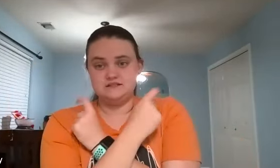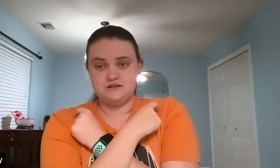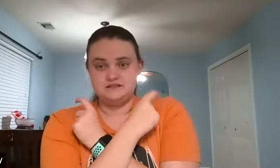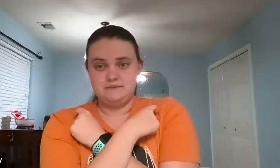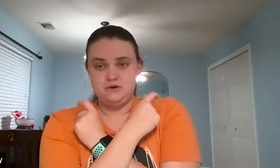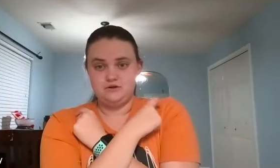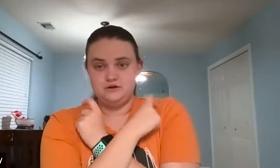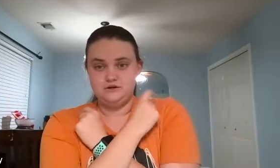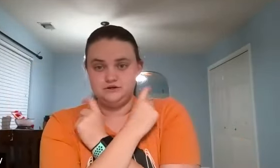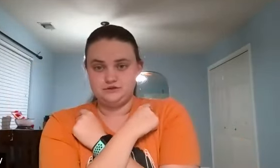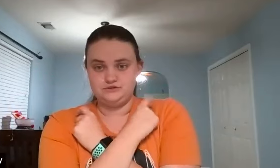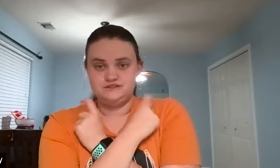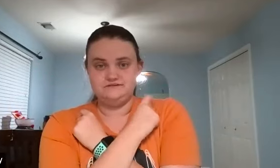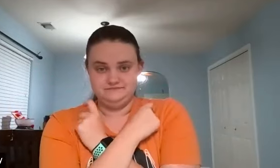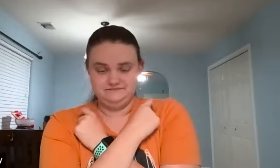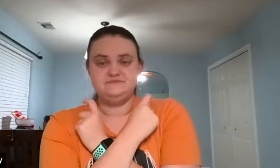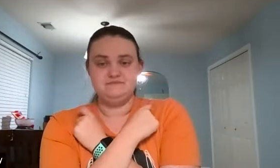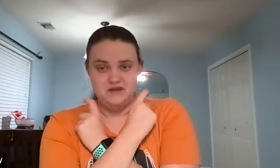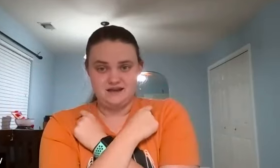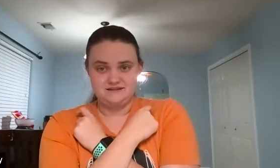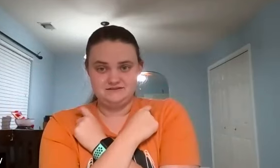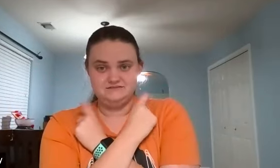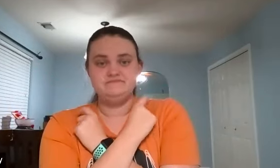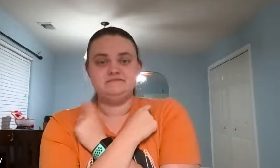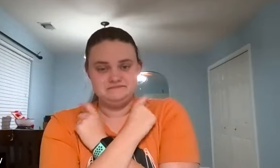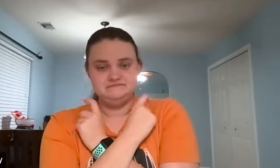going to tap on your shoulders. Bat.